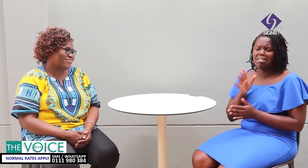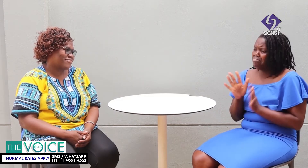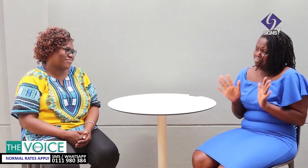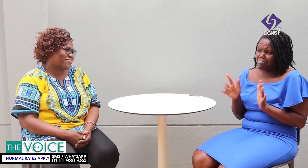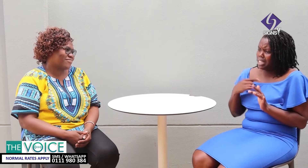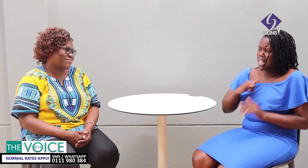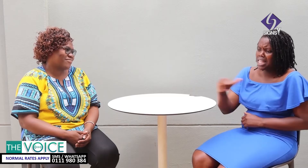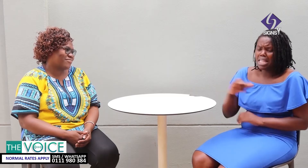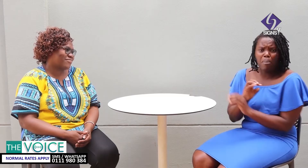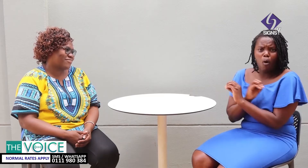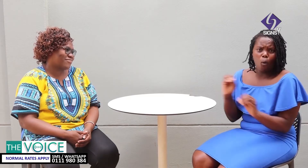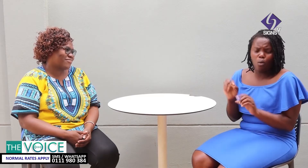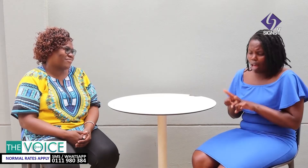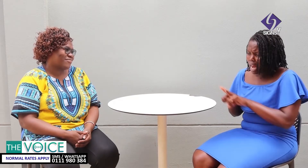So viewers, we've had,